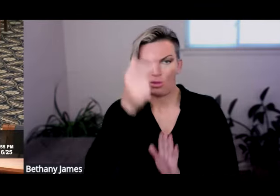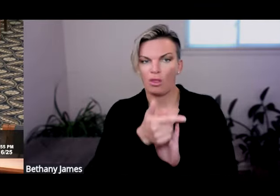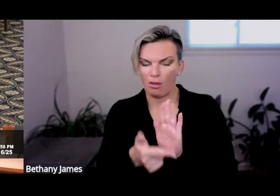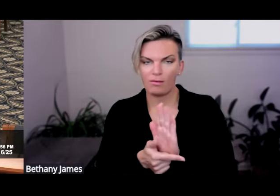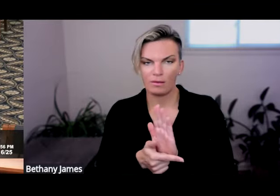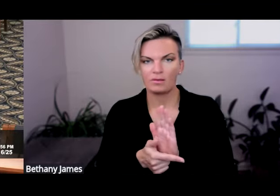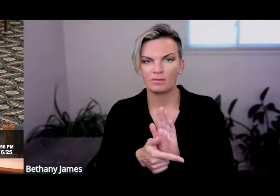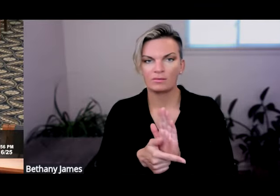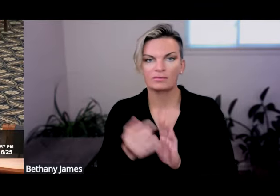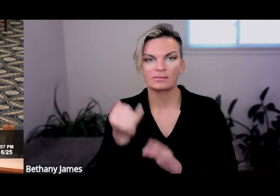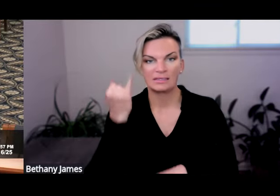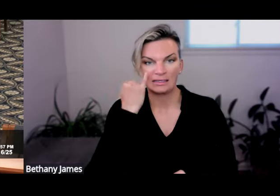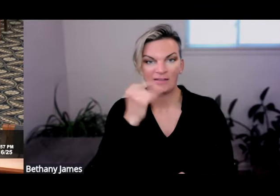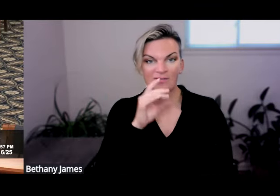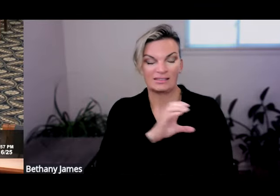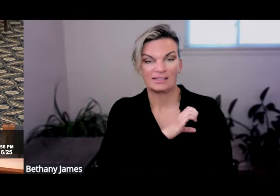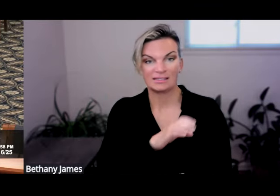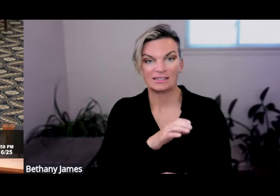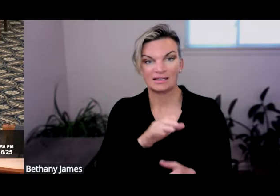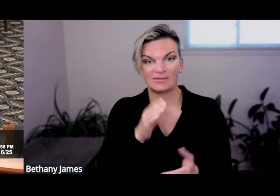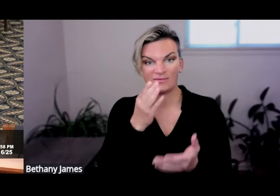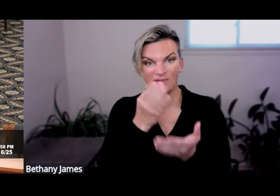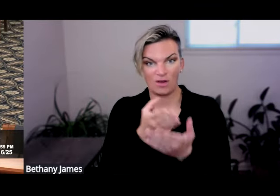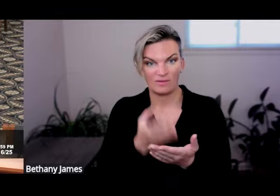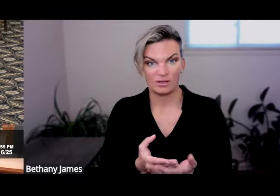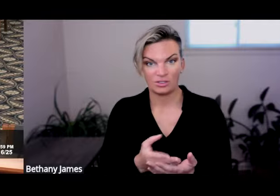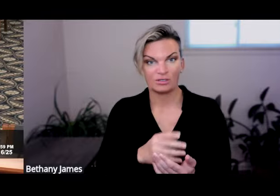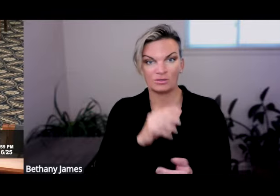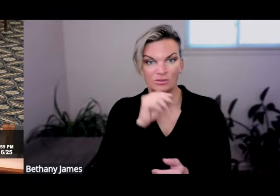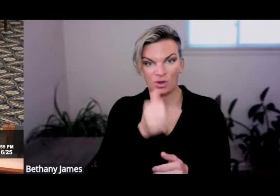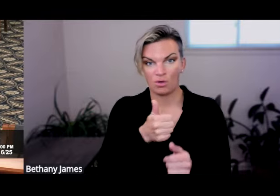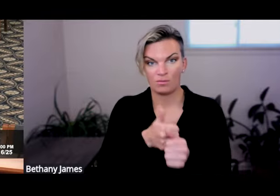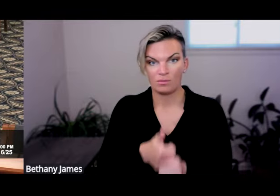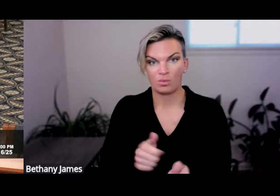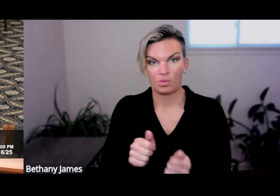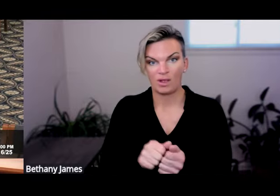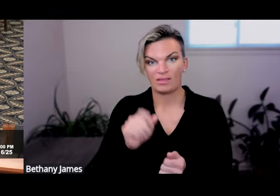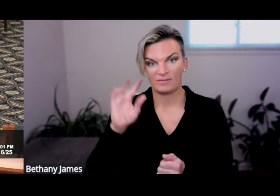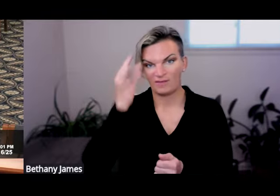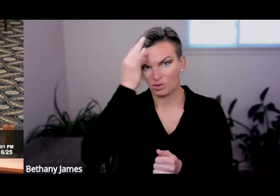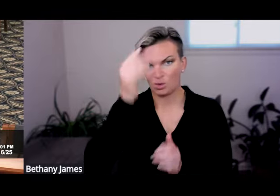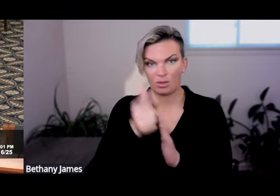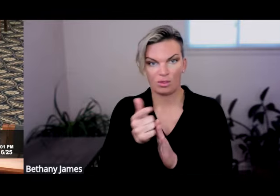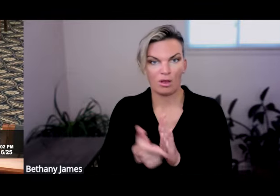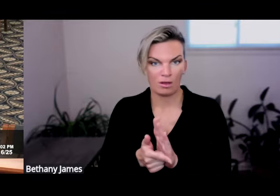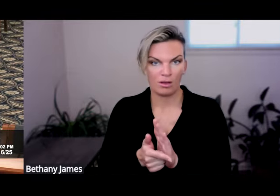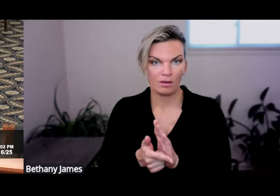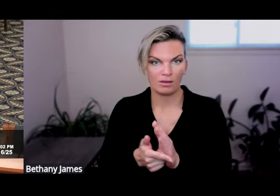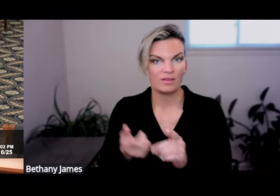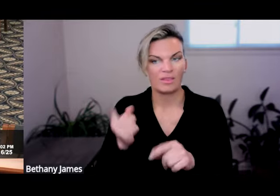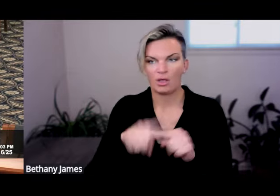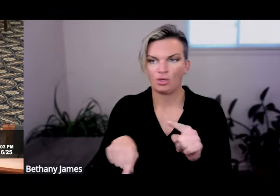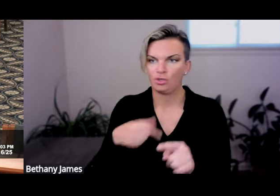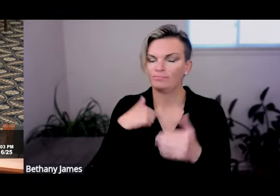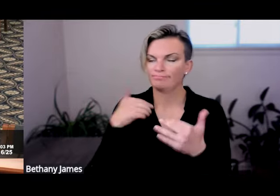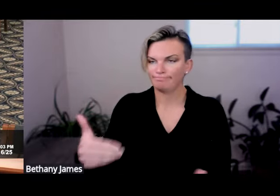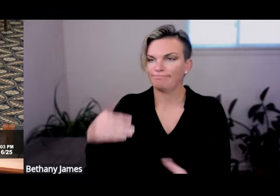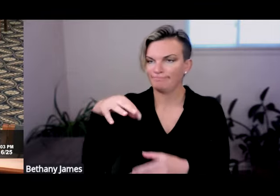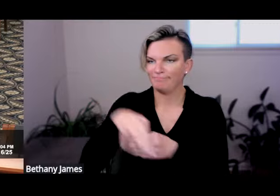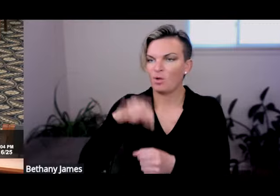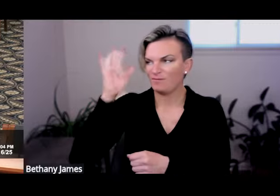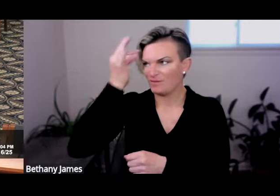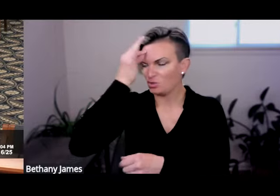citizen verification requirements in this petition don't comport with federal law, Oh, I'm sorry. they couldn't apply to federal elections. So then we would